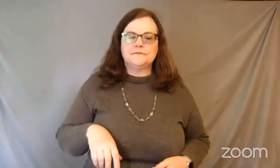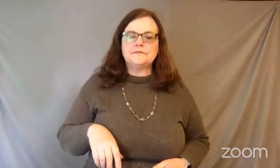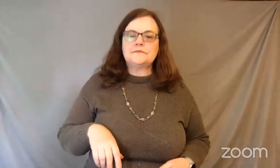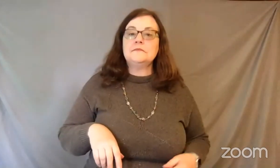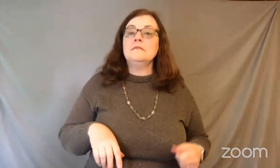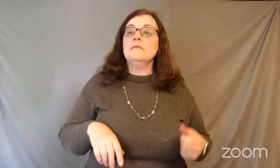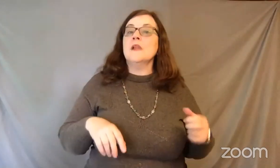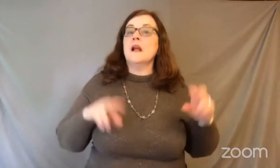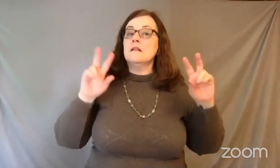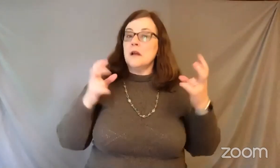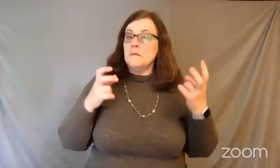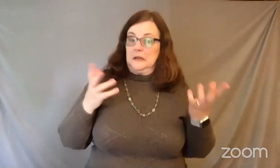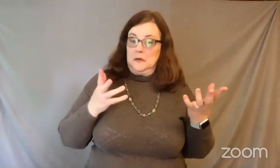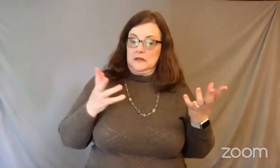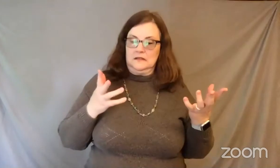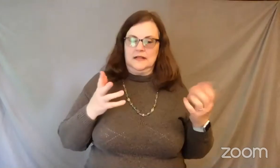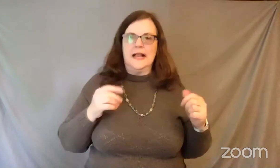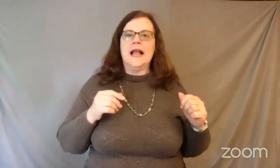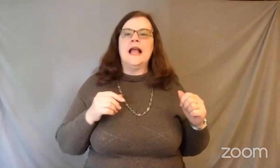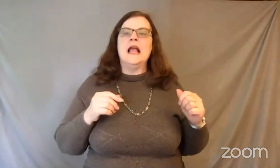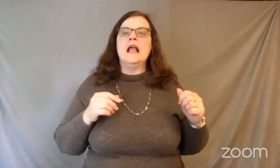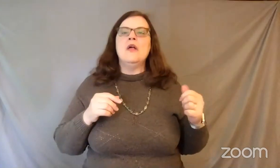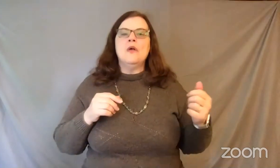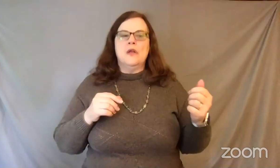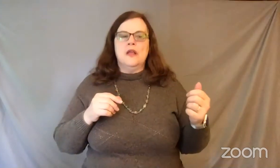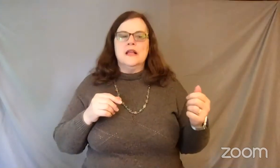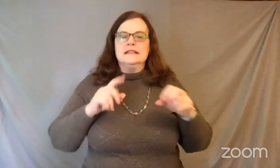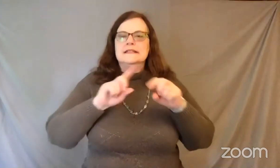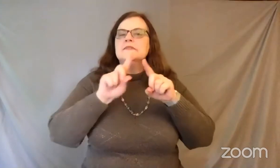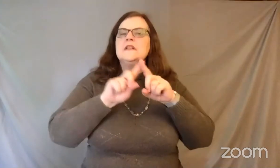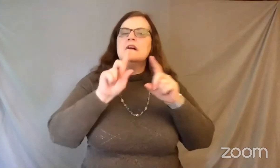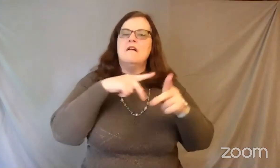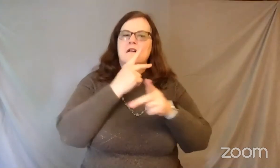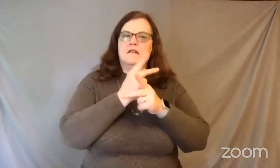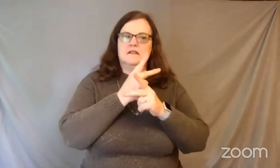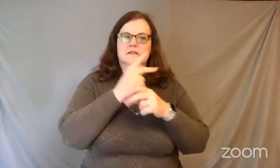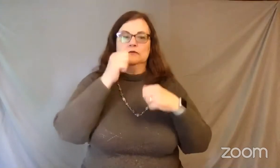And that research talks about the structure and the relationship between